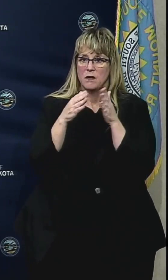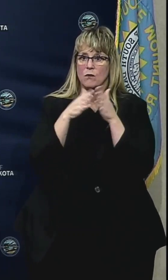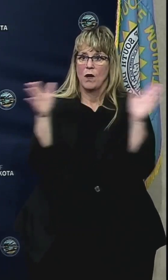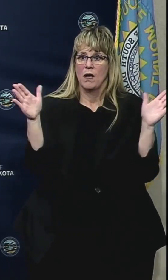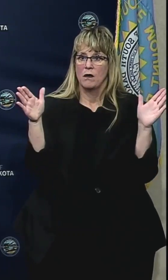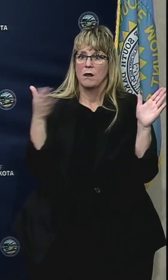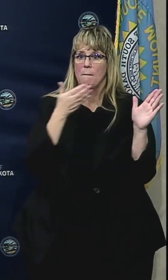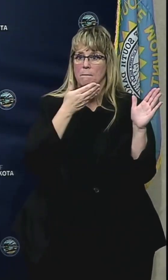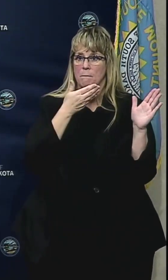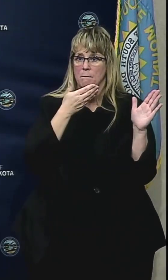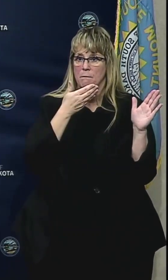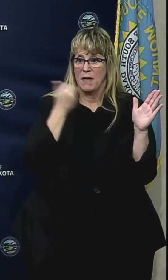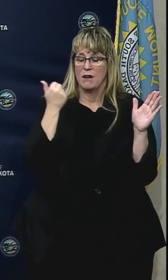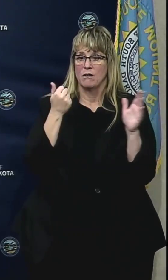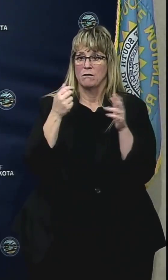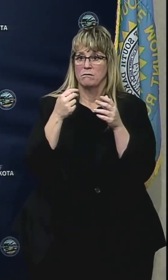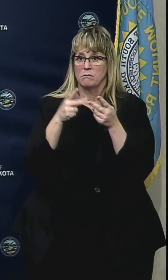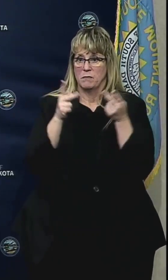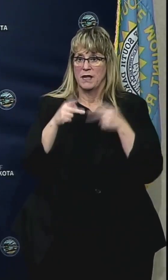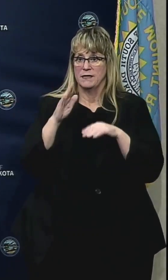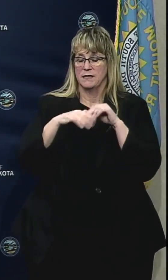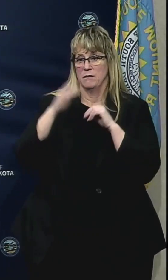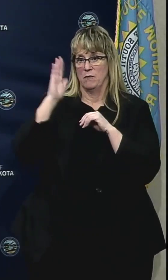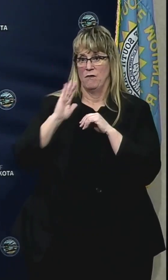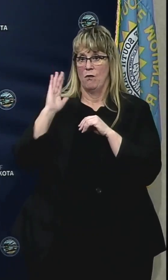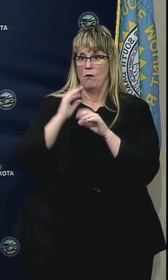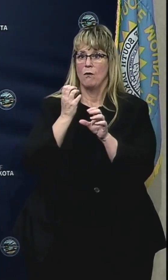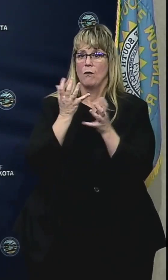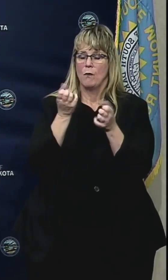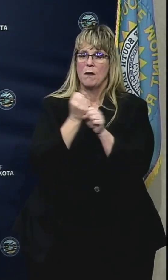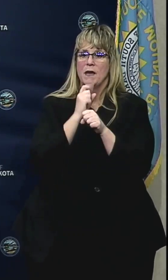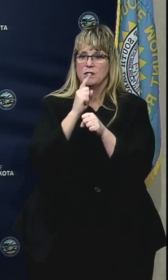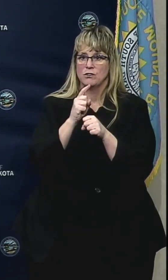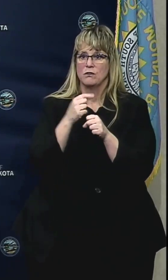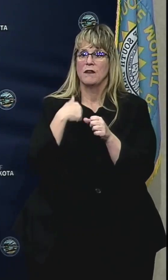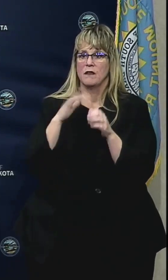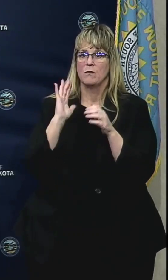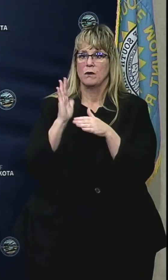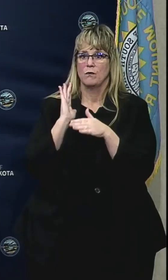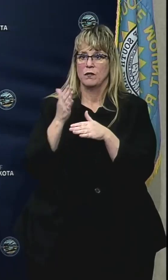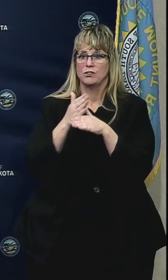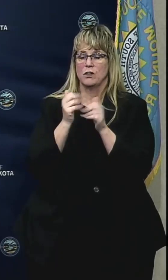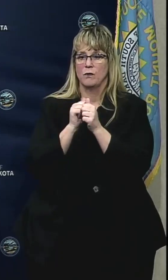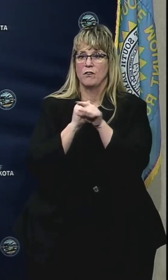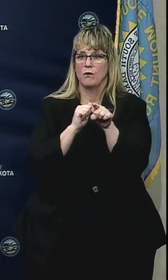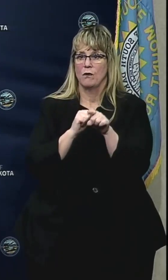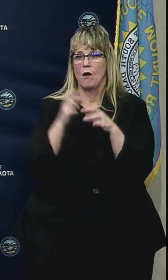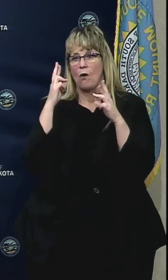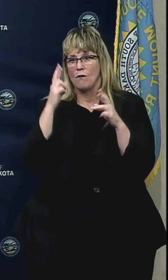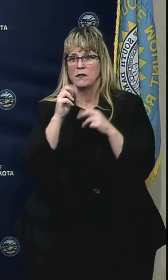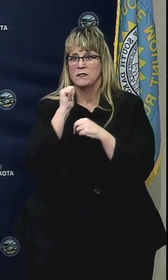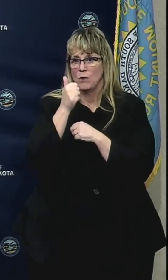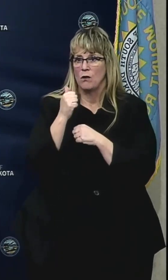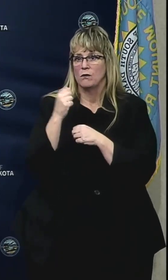today, and we want to nail down those numbers and make sure they're firm, and then we'll be bringing them to you, hopefully in the next day or